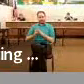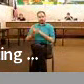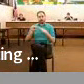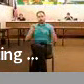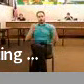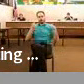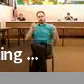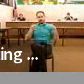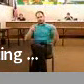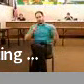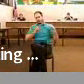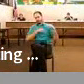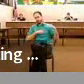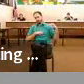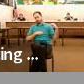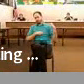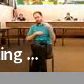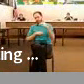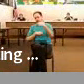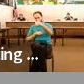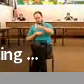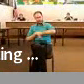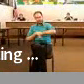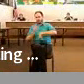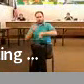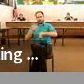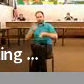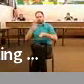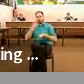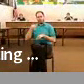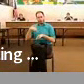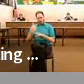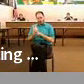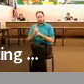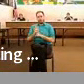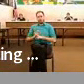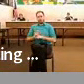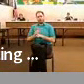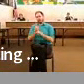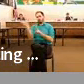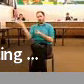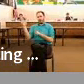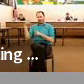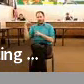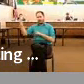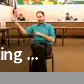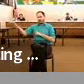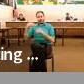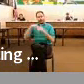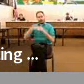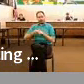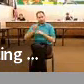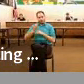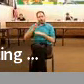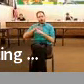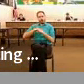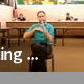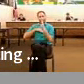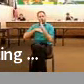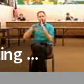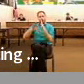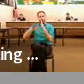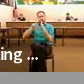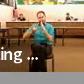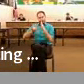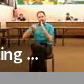Road. So there will be a right out only from the site, and entrance to the site will occur at the existing curb cut